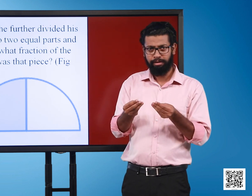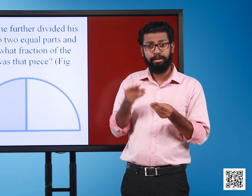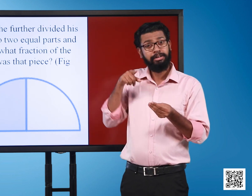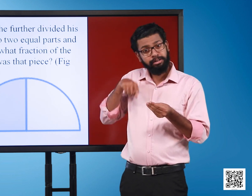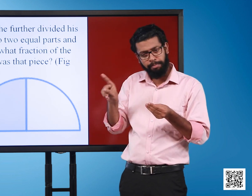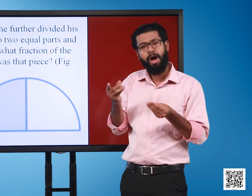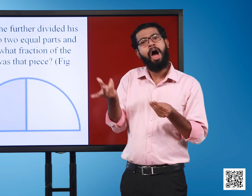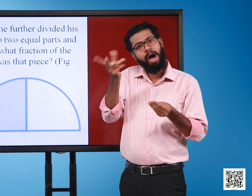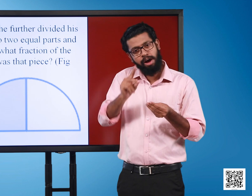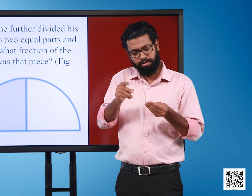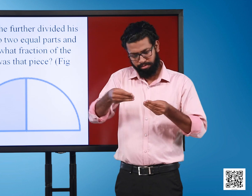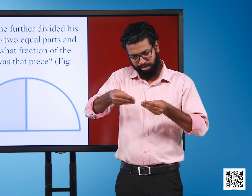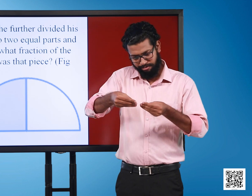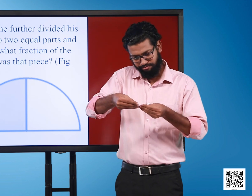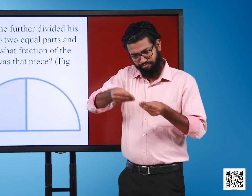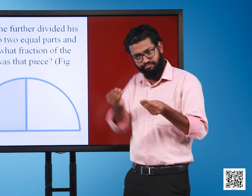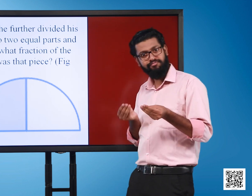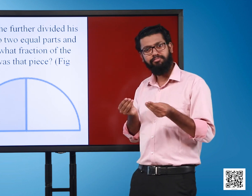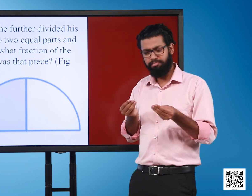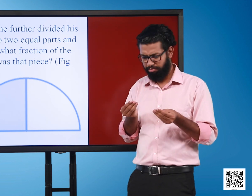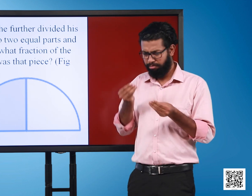of the whole puri was that piece.